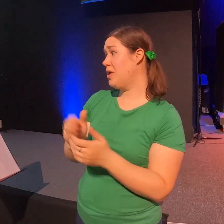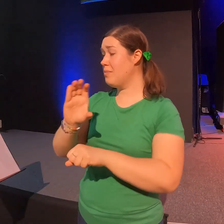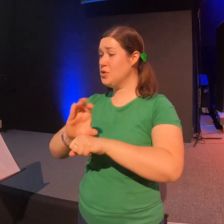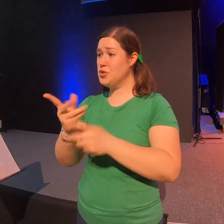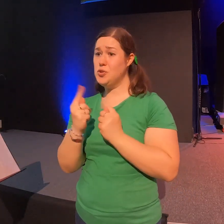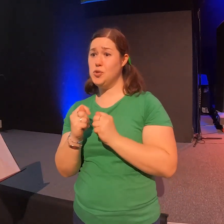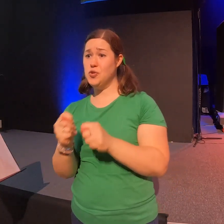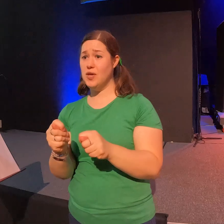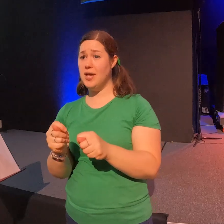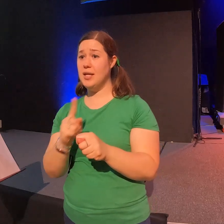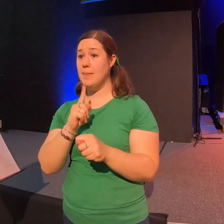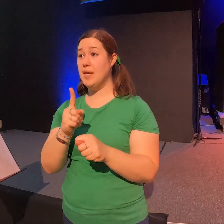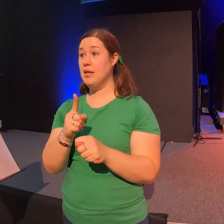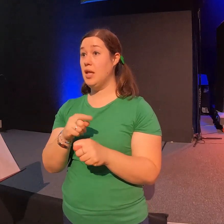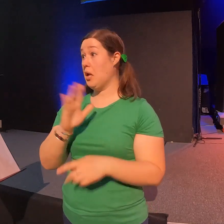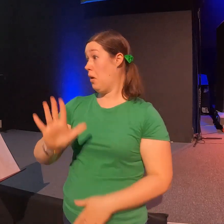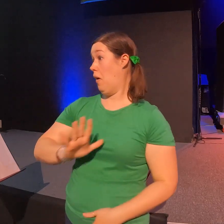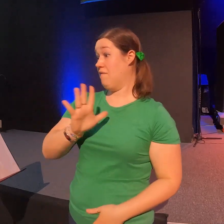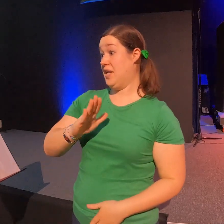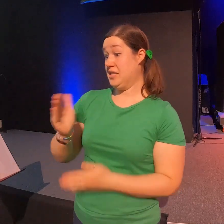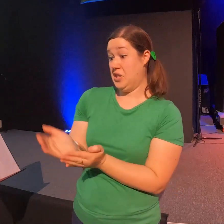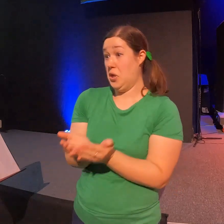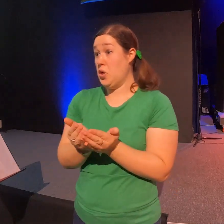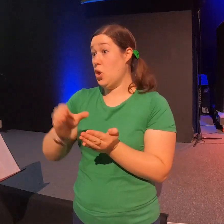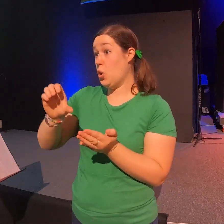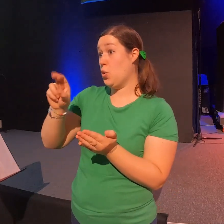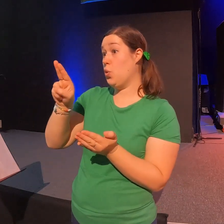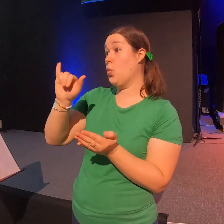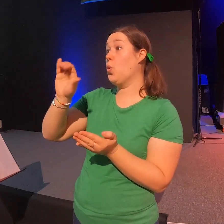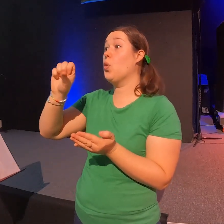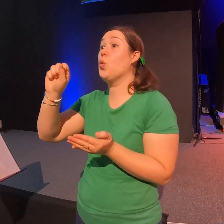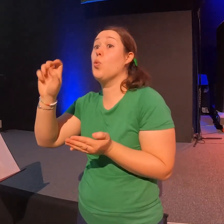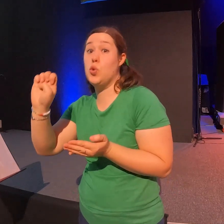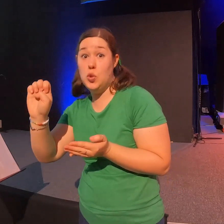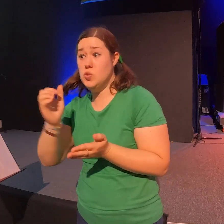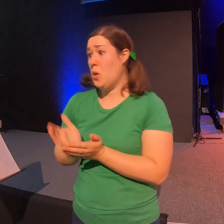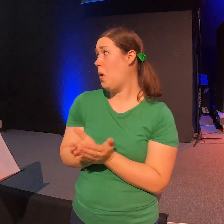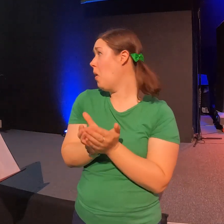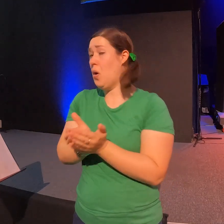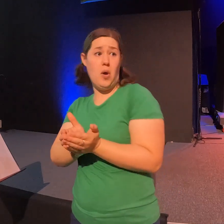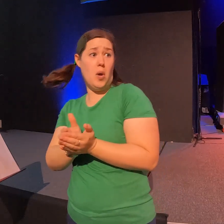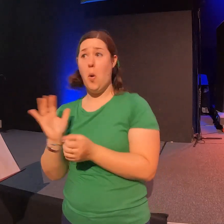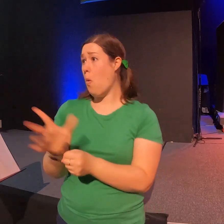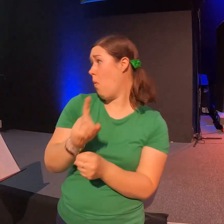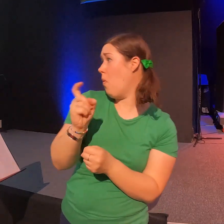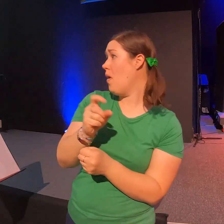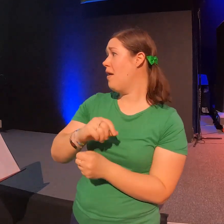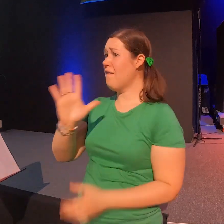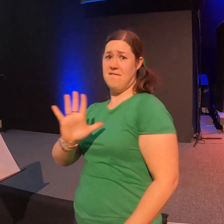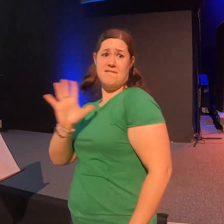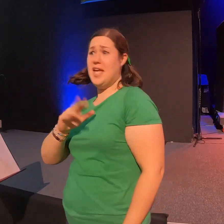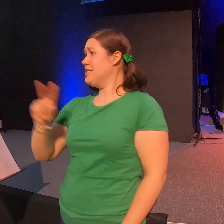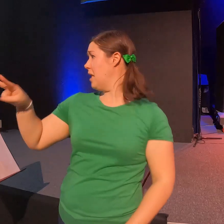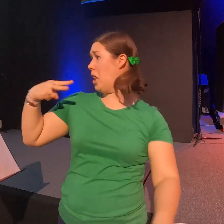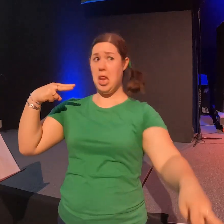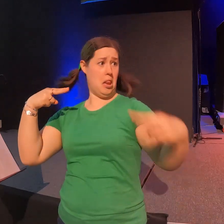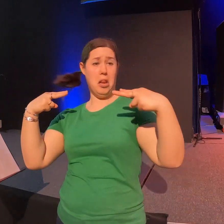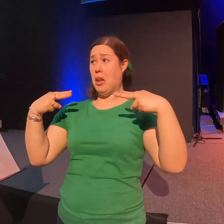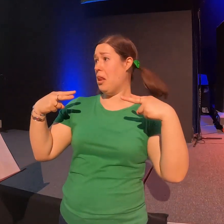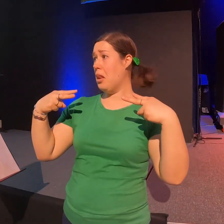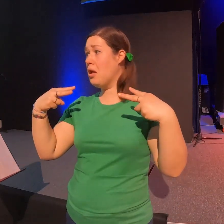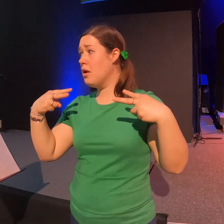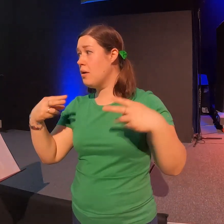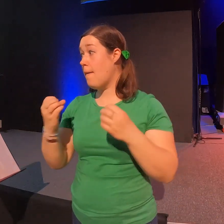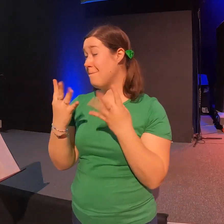liner, trying to cater to every whim and fancy. And many times today, pastors, they're not trained to be